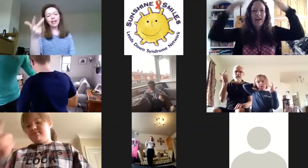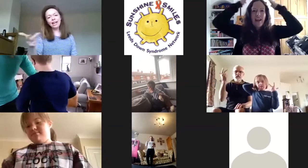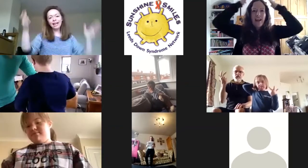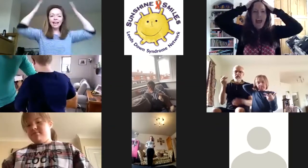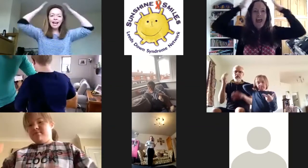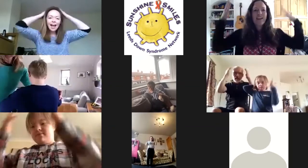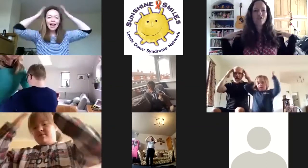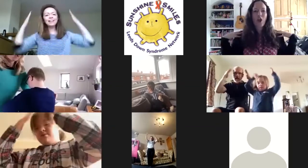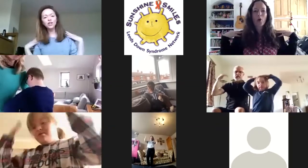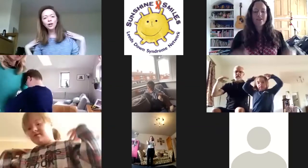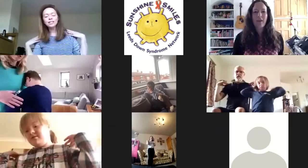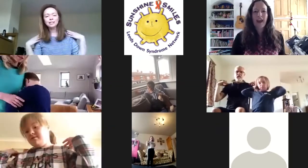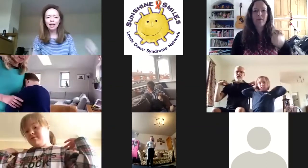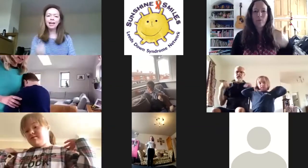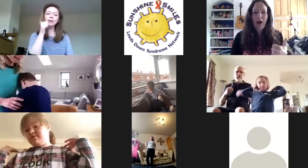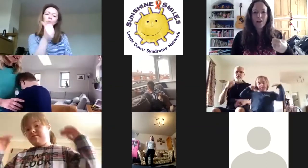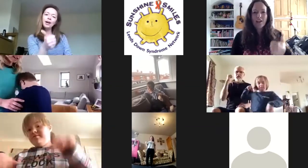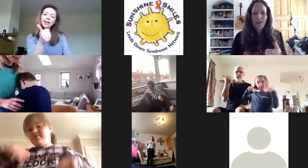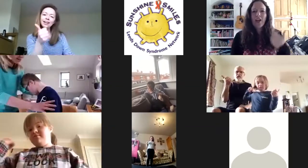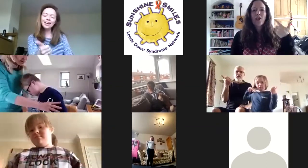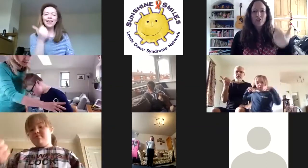1, 2, 3, head and shoulders, baby